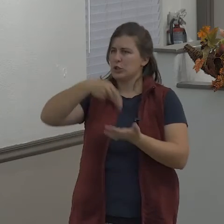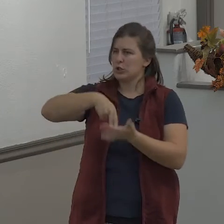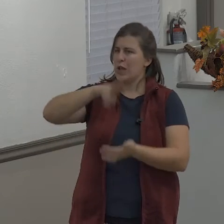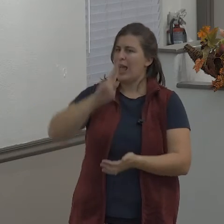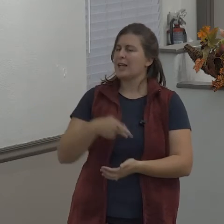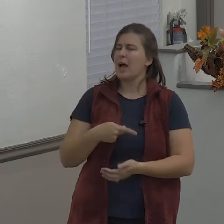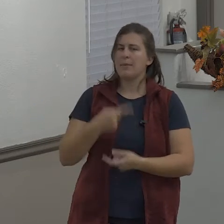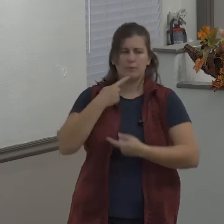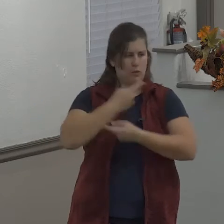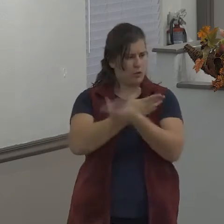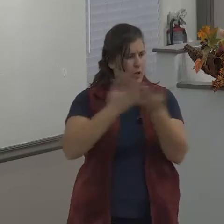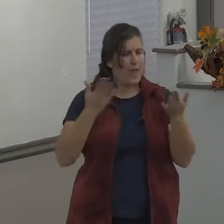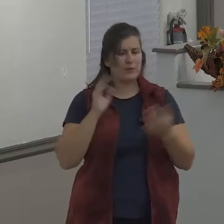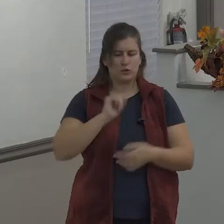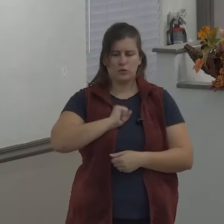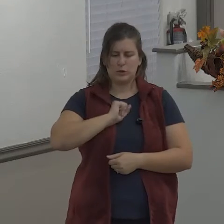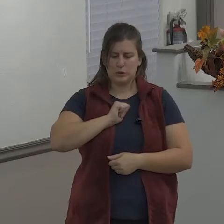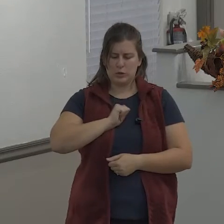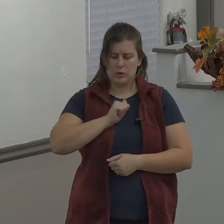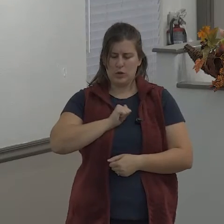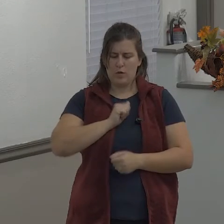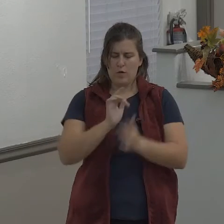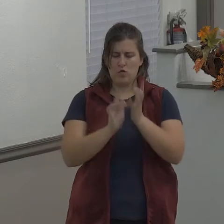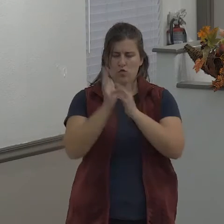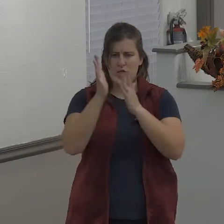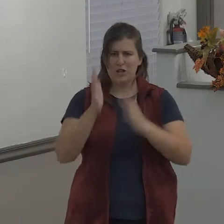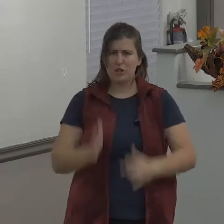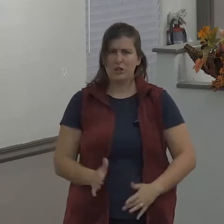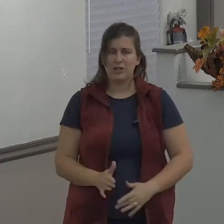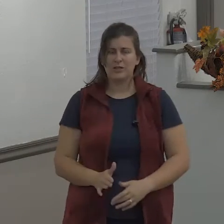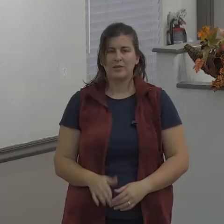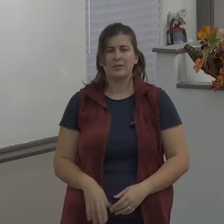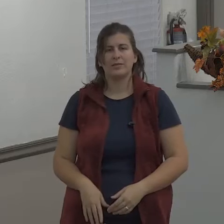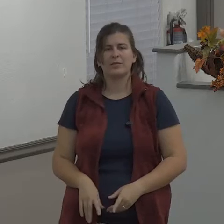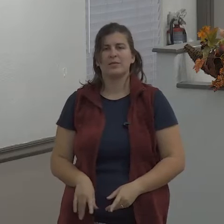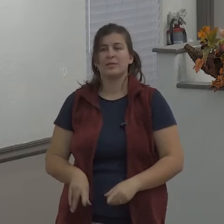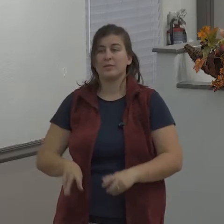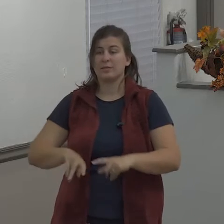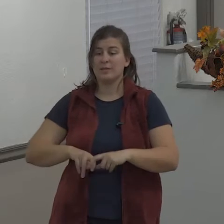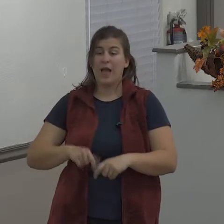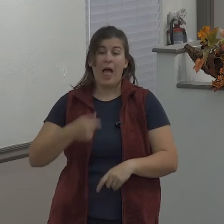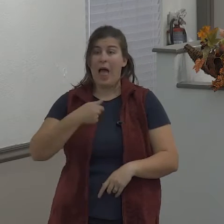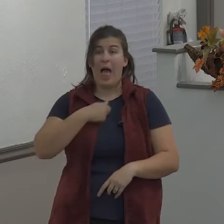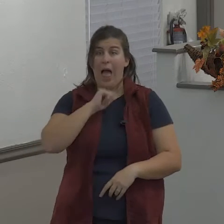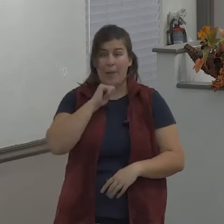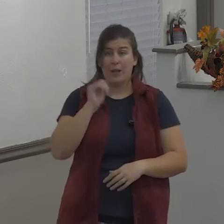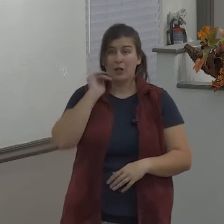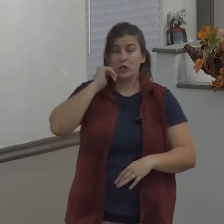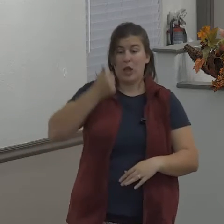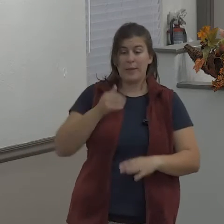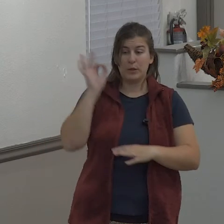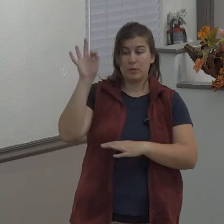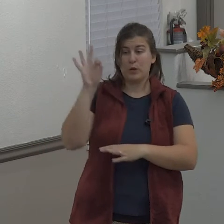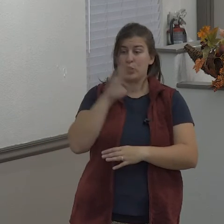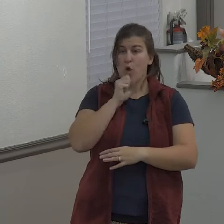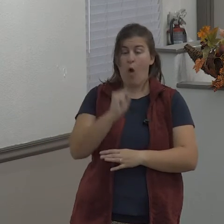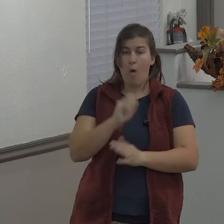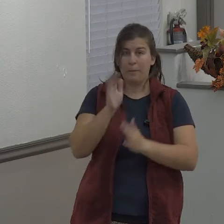I'm not ashamed to be a Christian. I'm not ashamed to preach this old book.